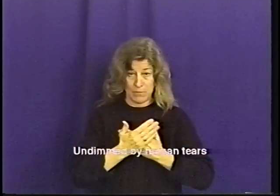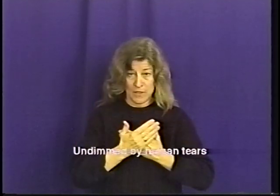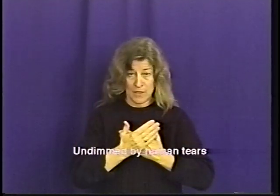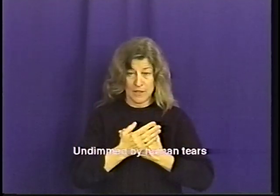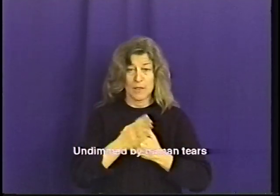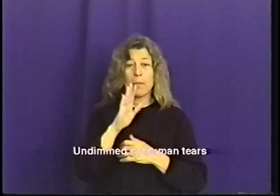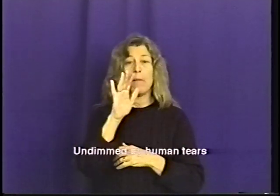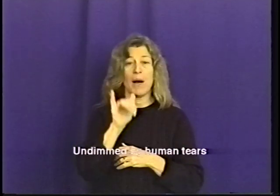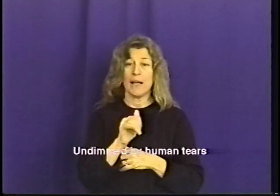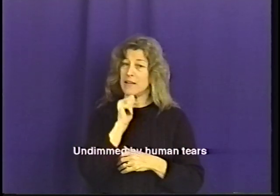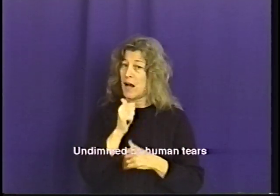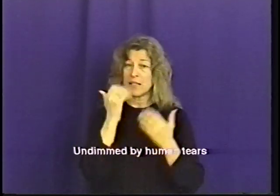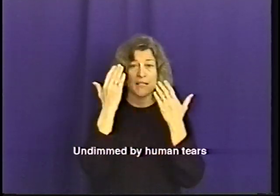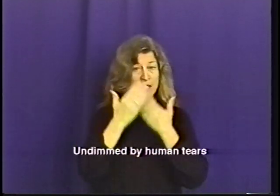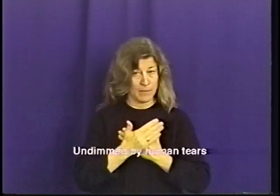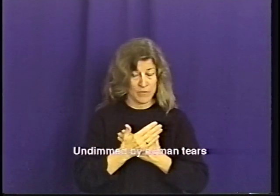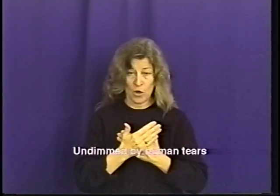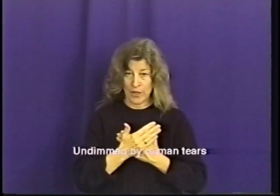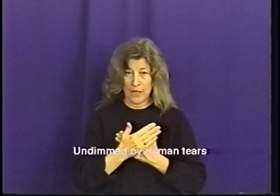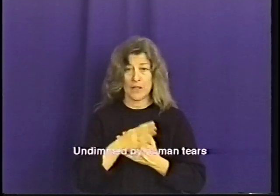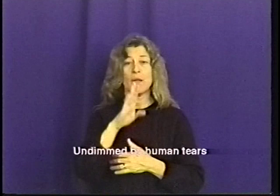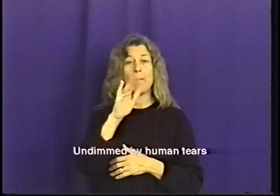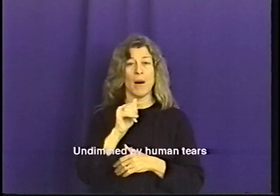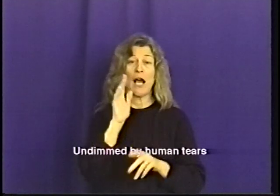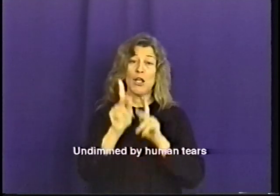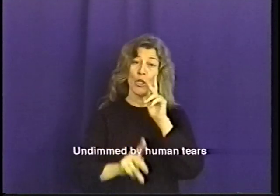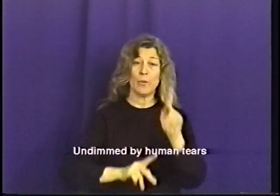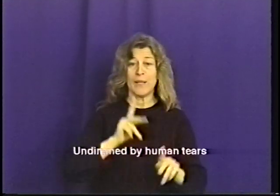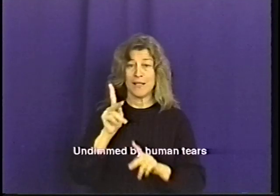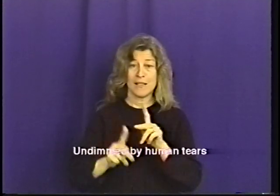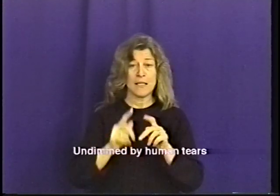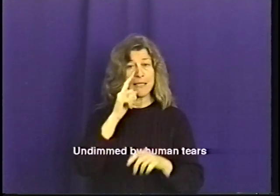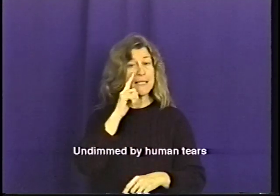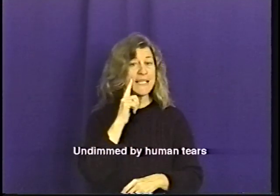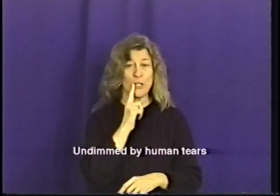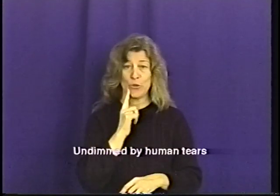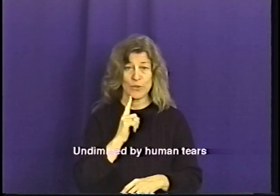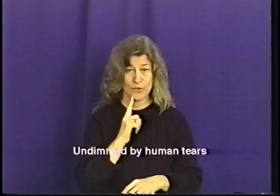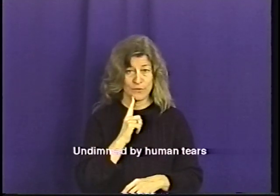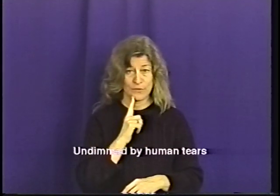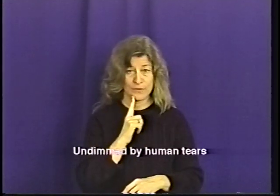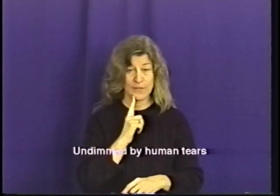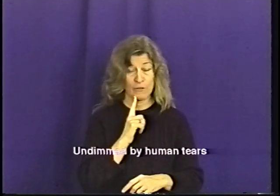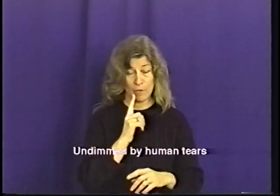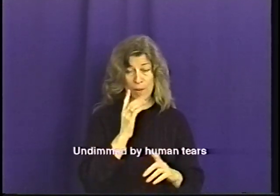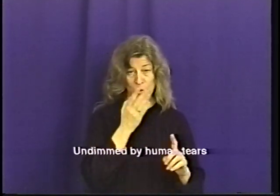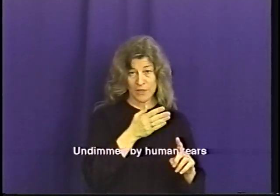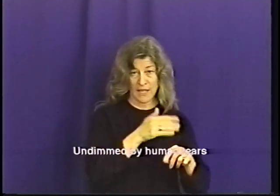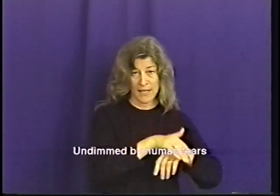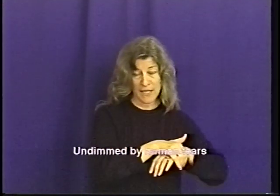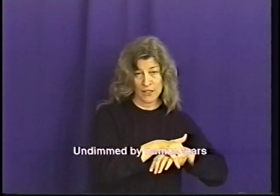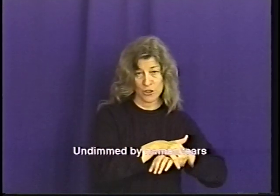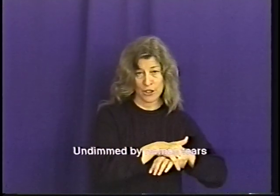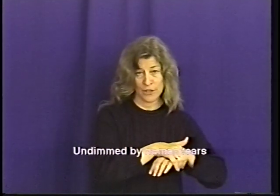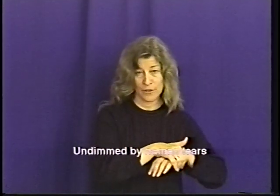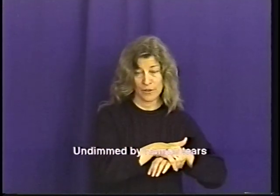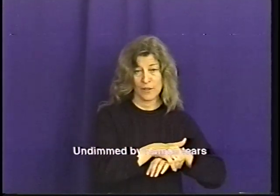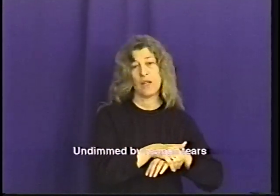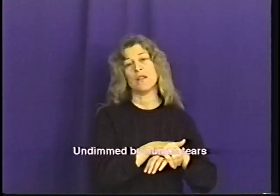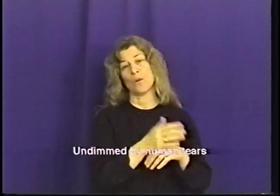undimmed, but not dimmed, darkened, by human tears. Now remember, we're staying in English here. Then